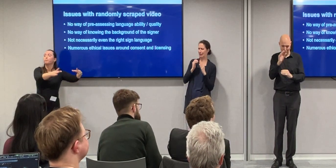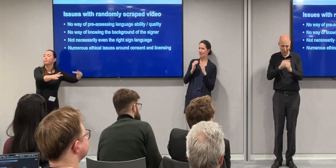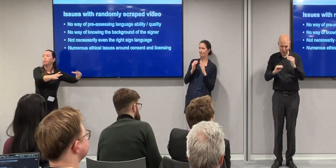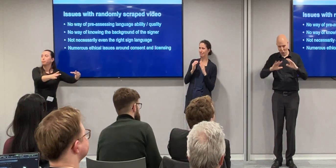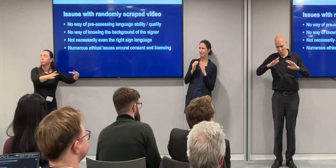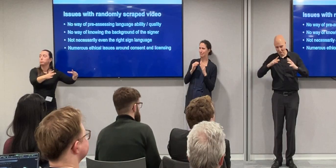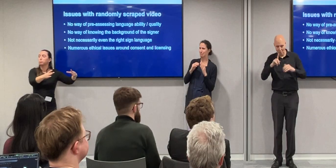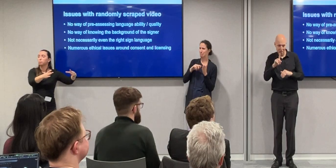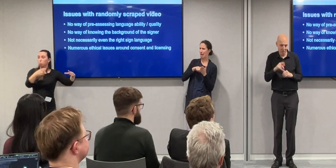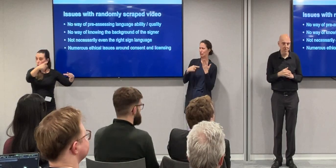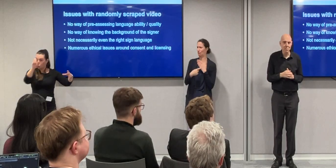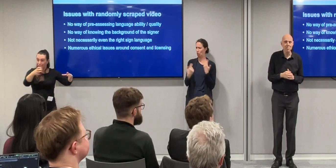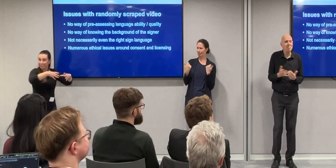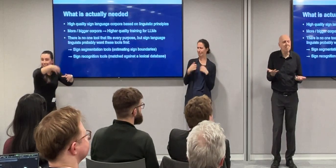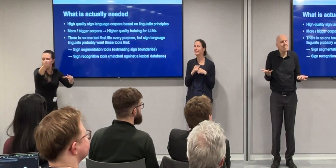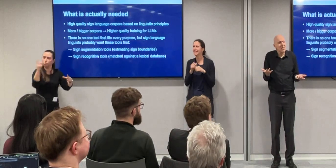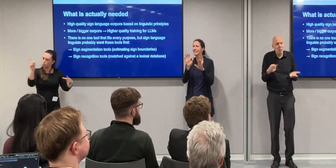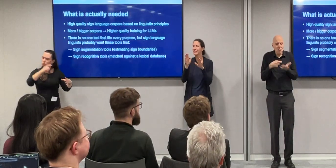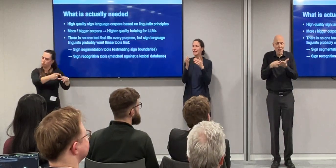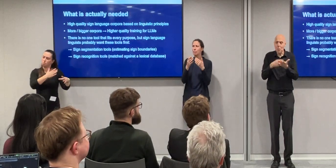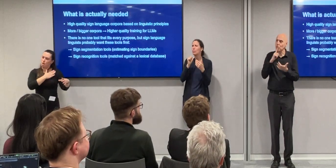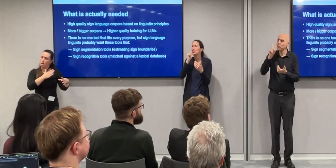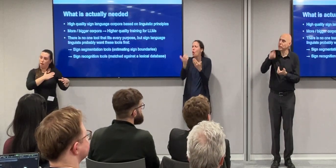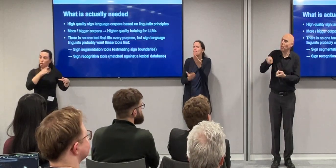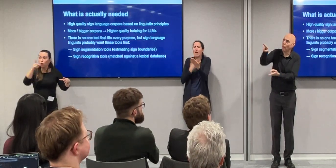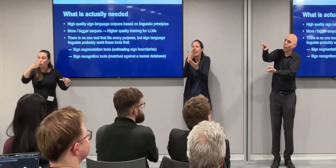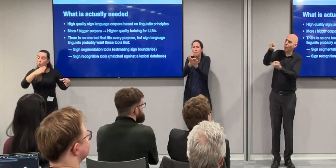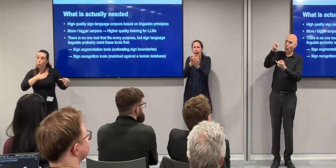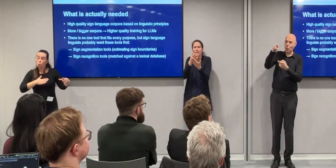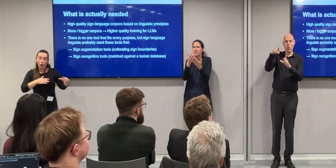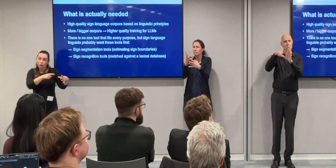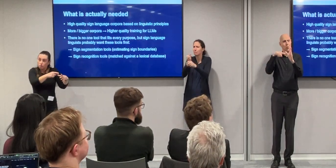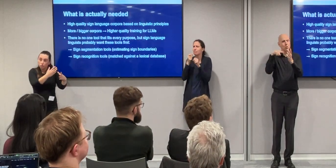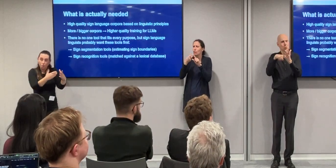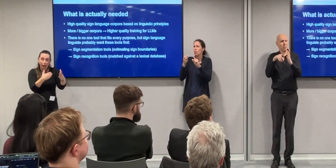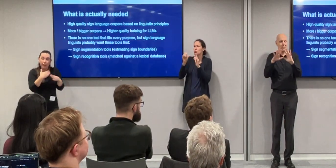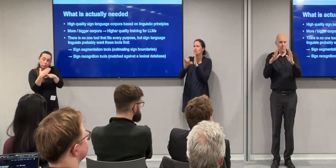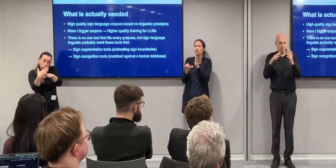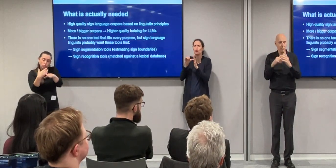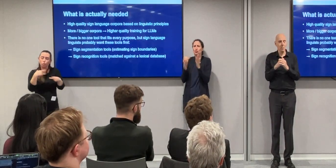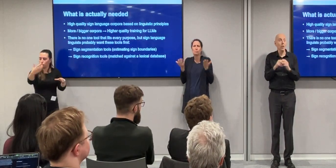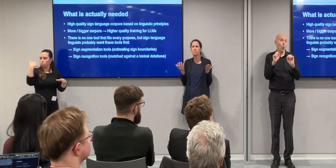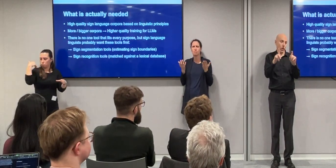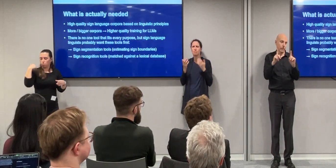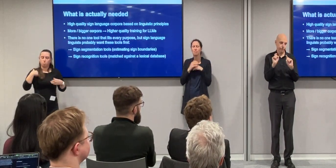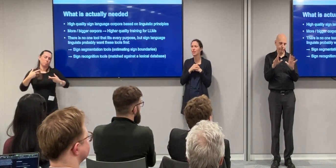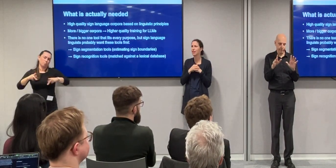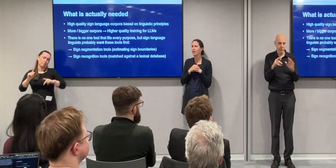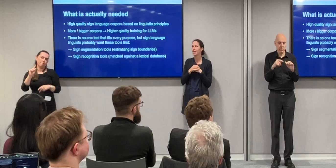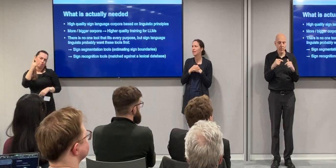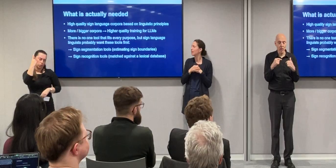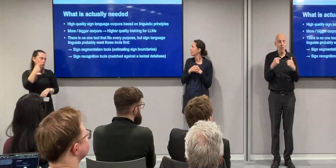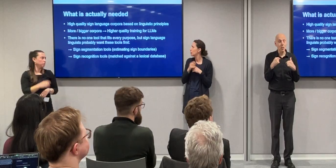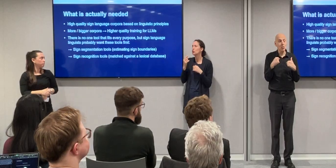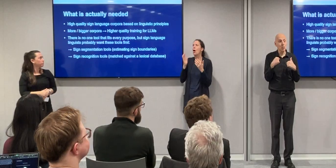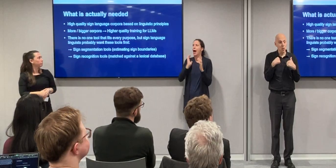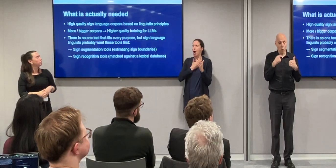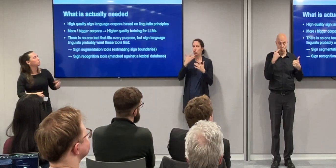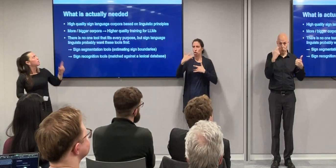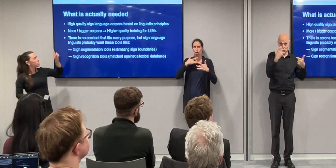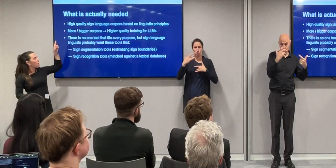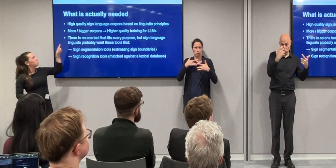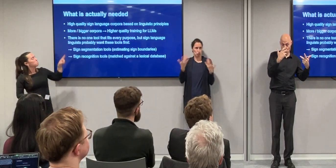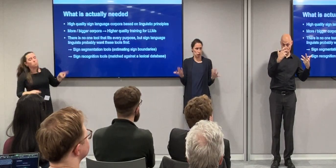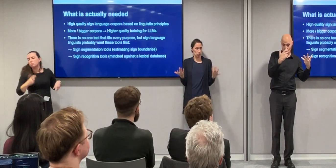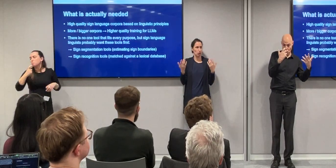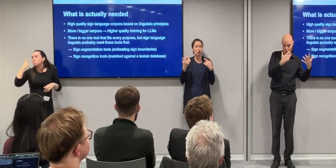So, we really would not recommend this. So I've talked a lot about the kinds of things that we are a little concerned about. What do